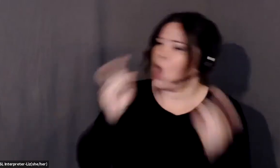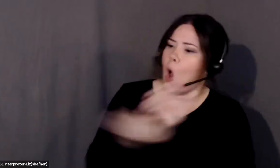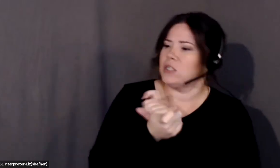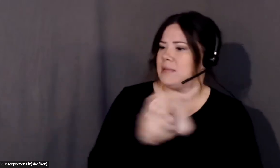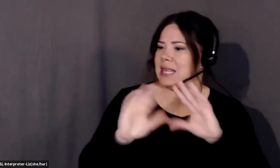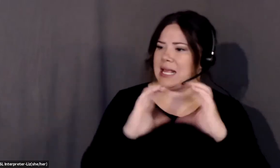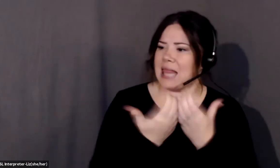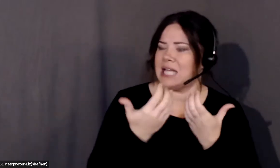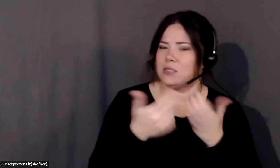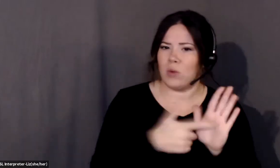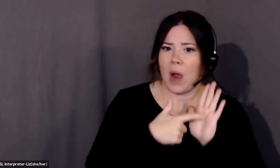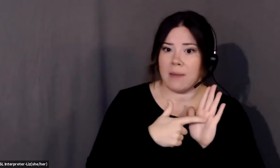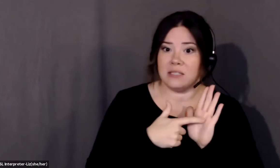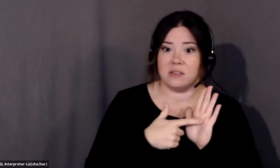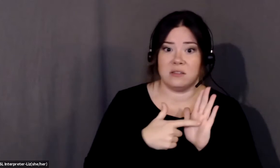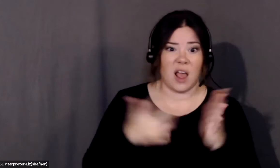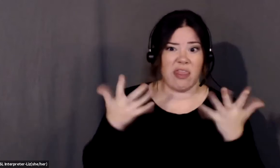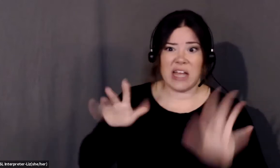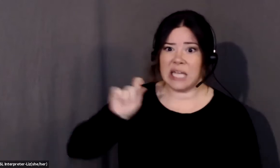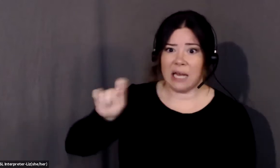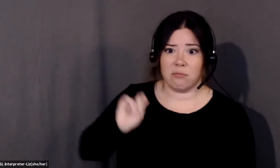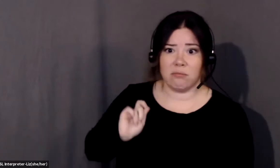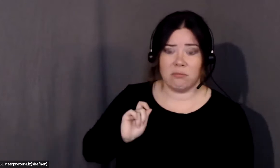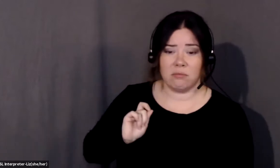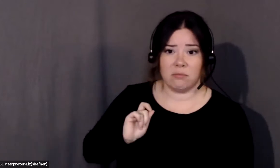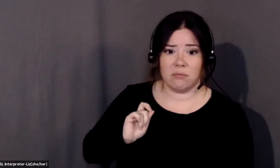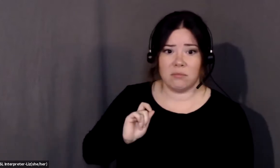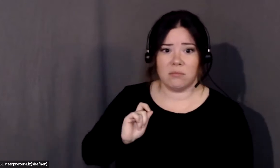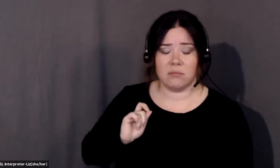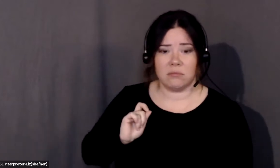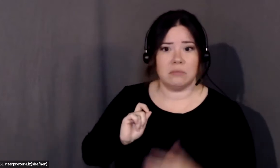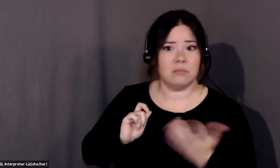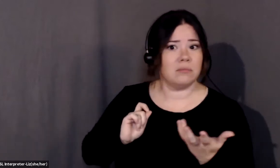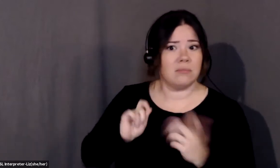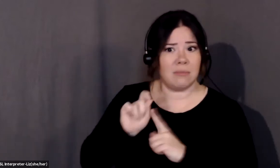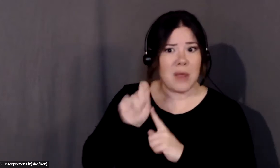requirement. And that's the end of the conversation. There's a period there.